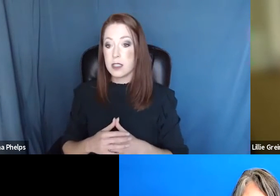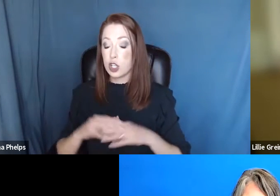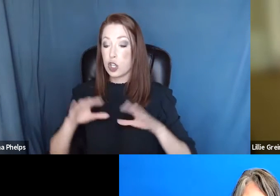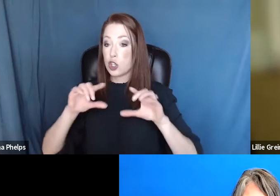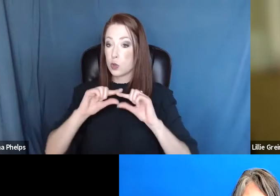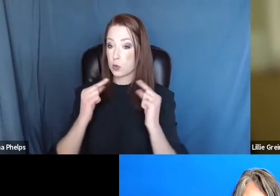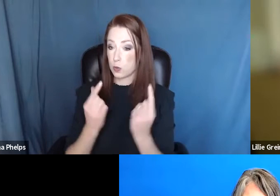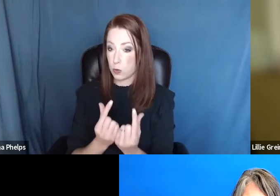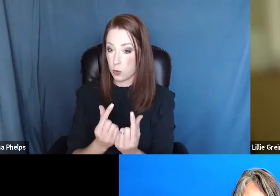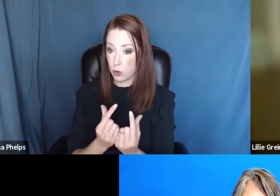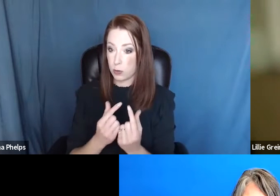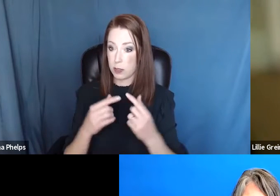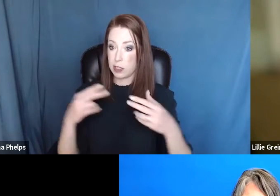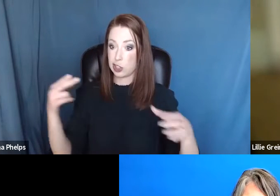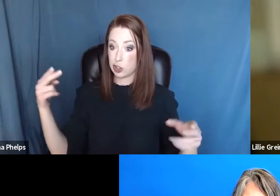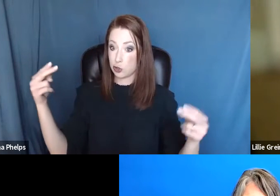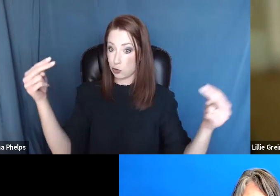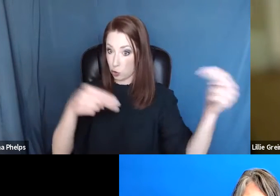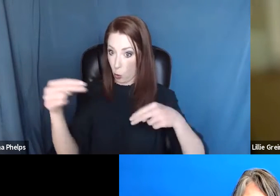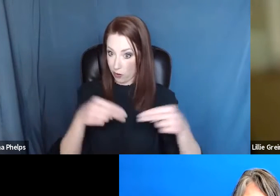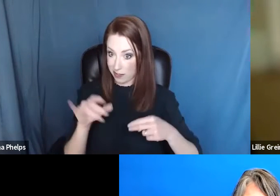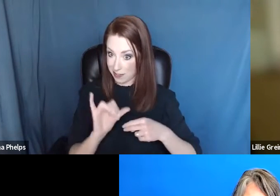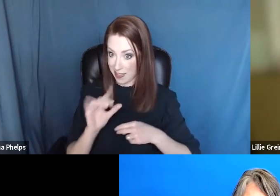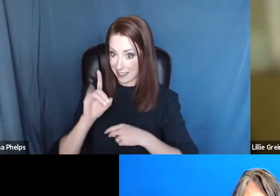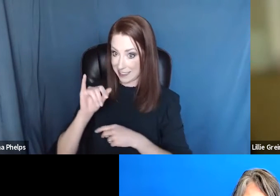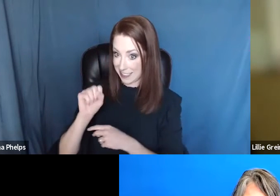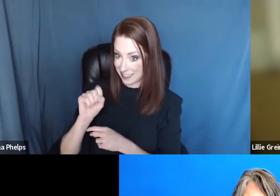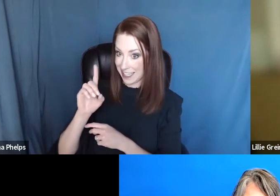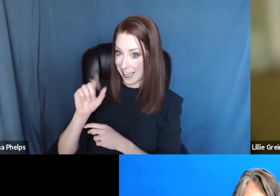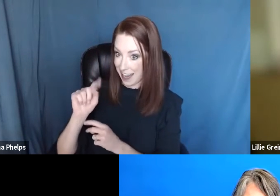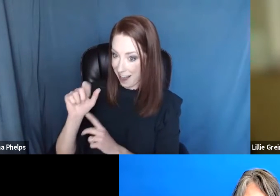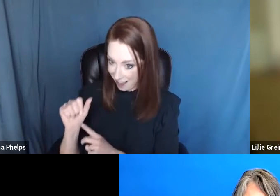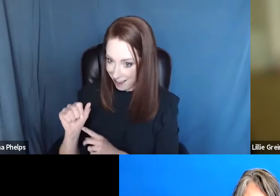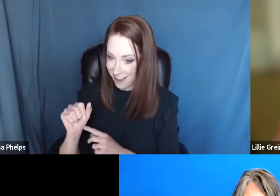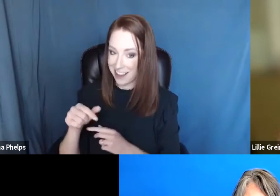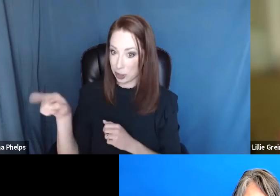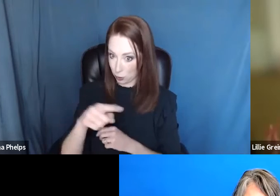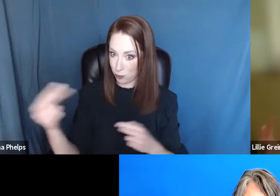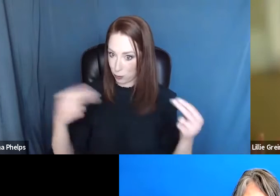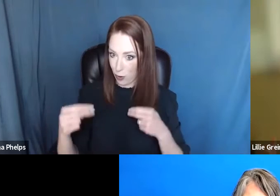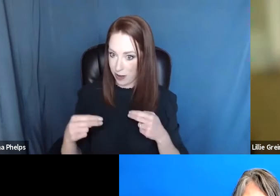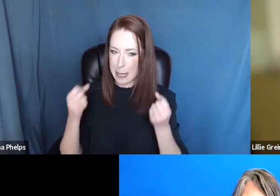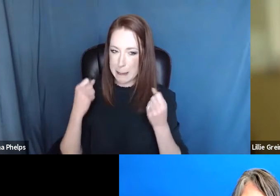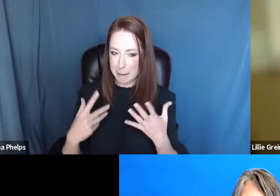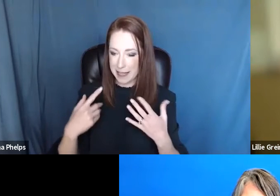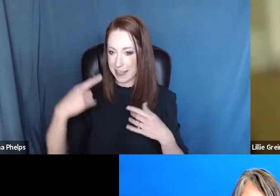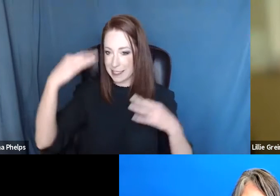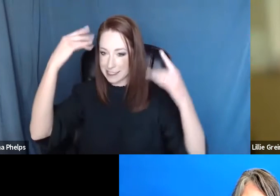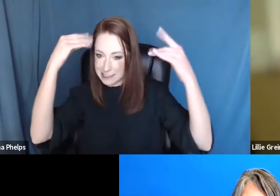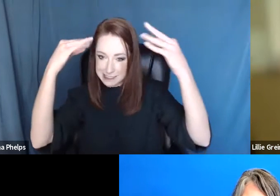group joining a group like DisDATA, where we have a lot of different brains at the